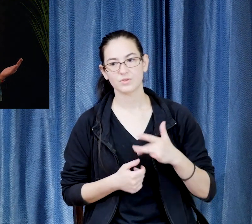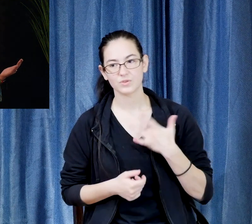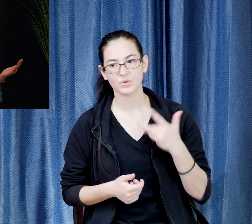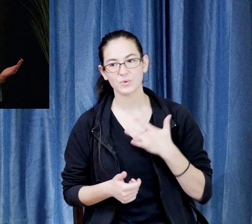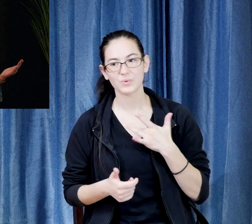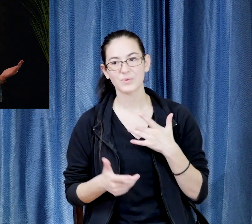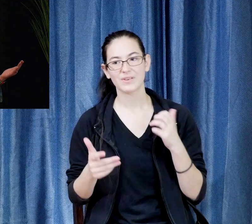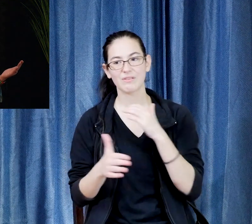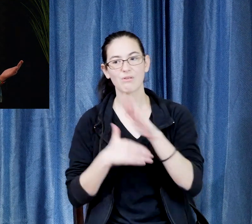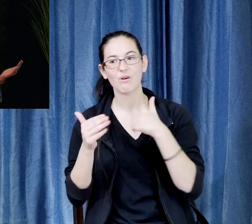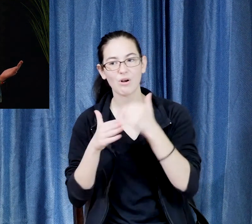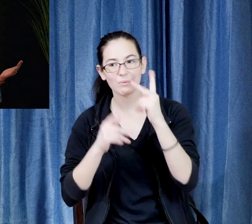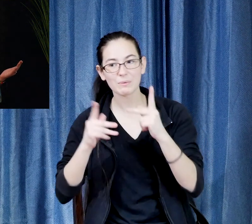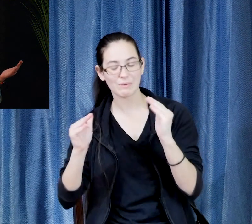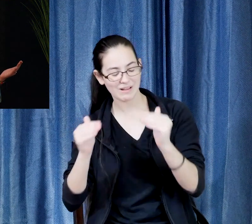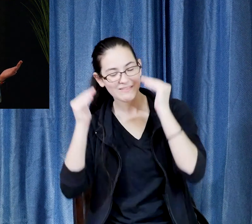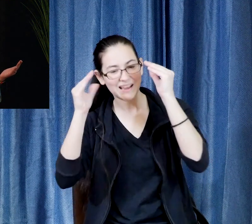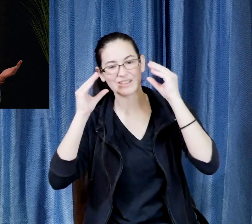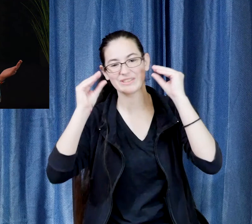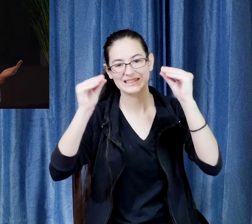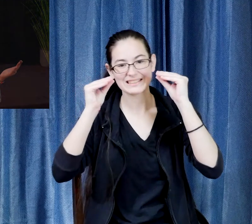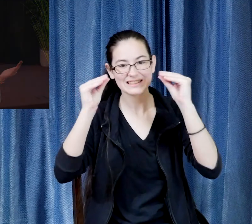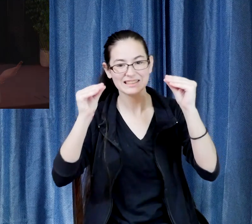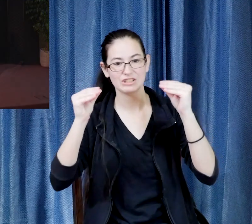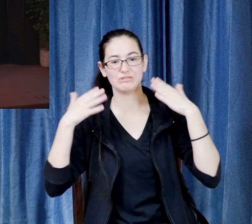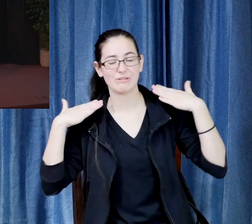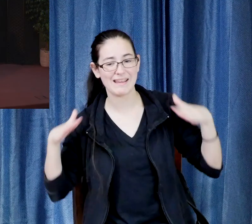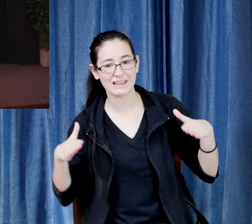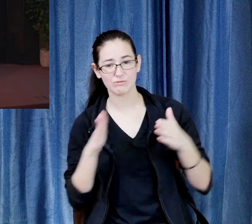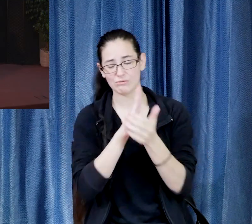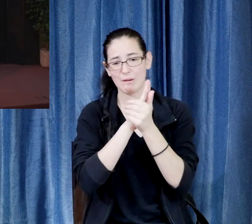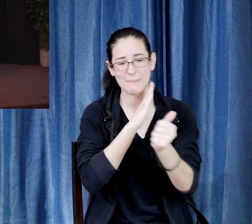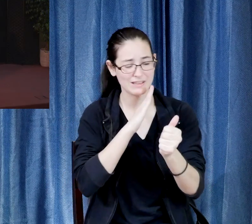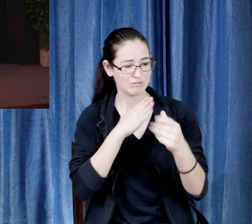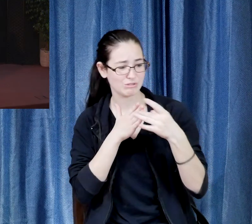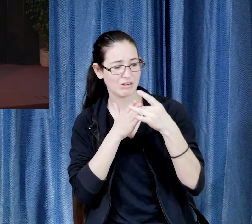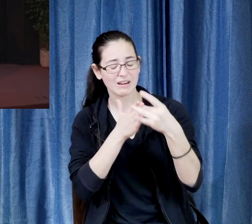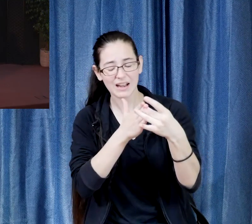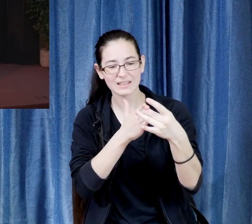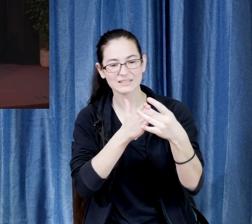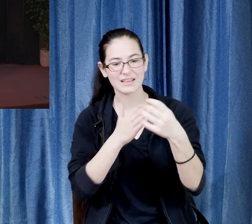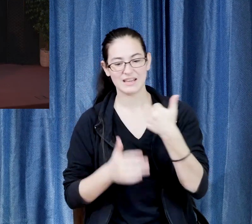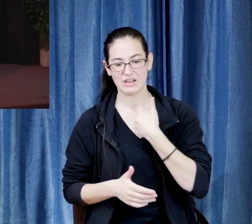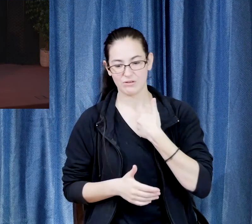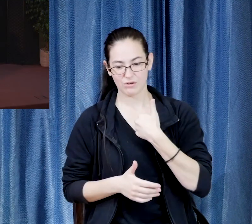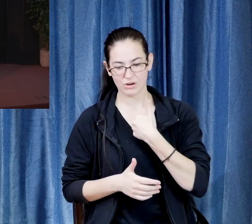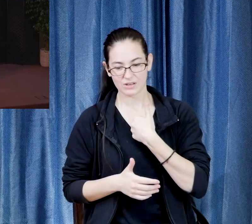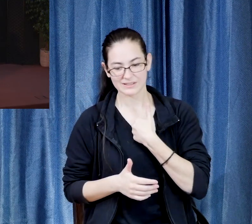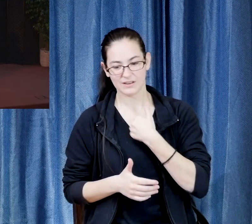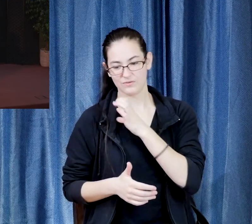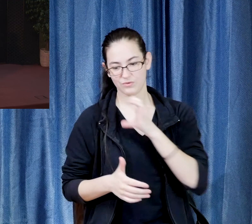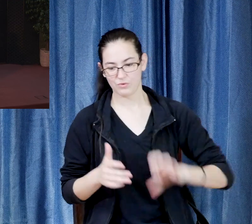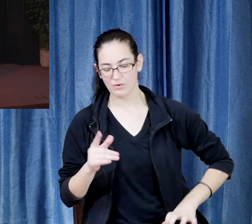ascended masters, our angels and teachers, our guides, and our own Christ presence, that